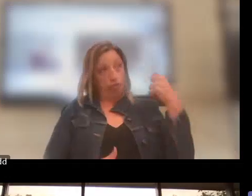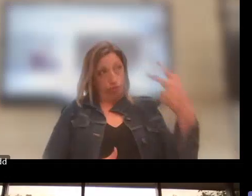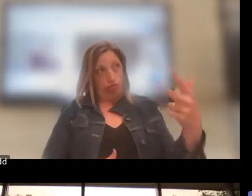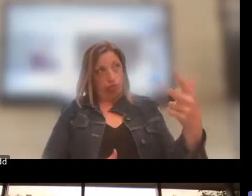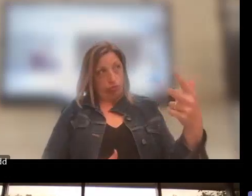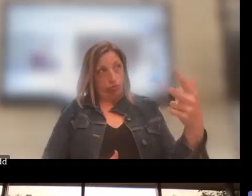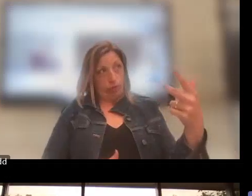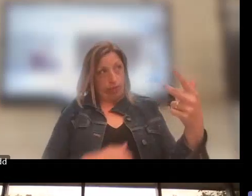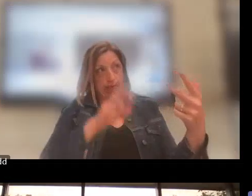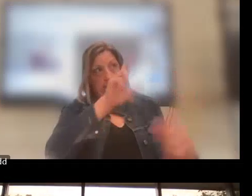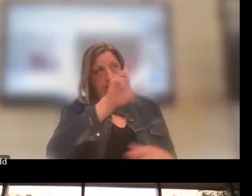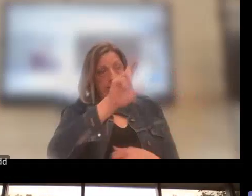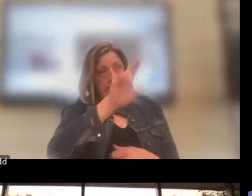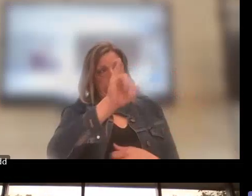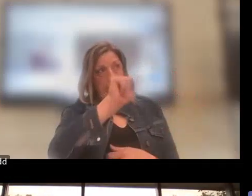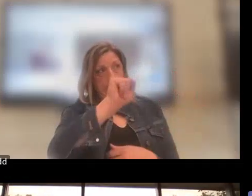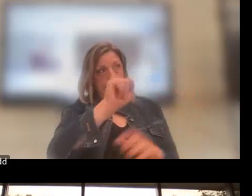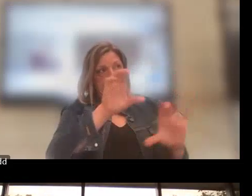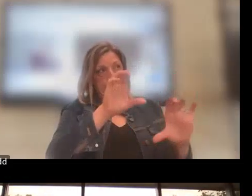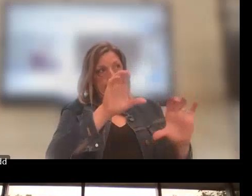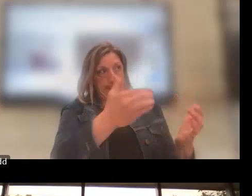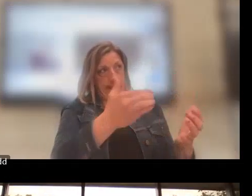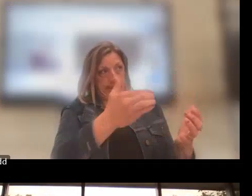So we're going to be offering 3